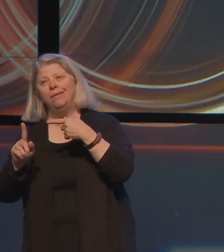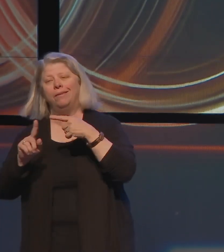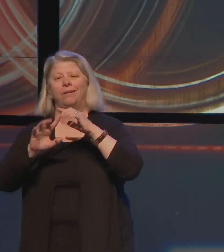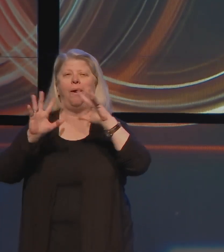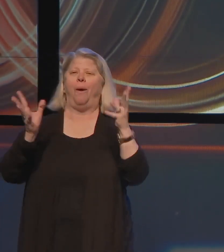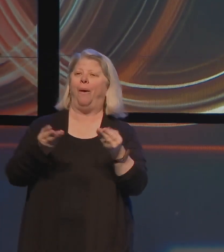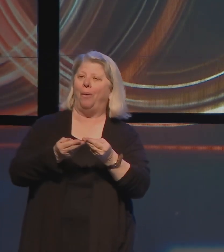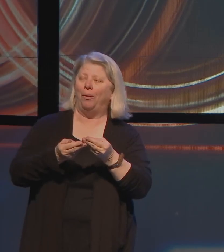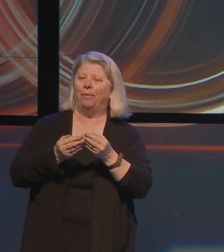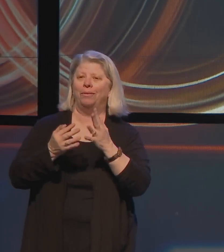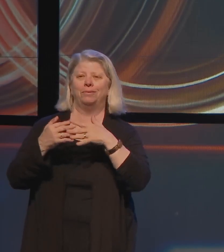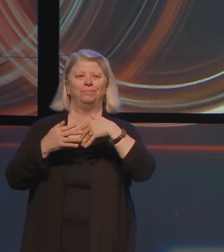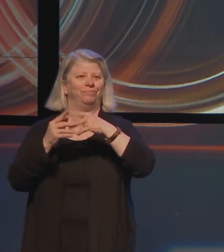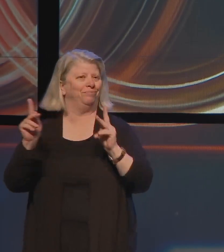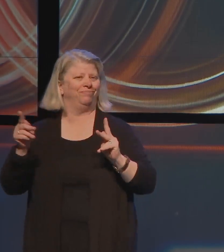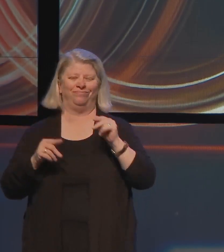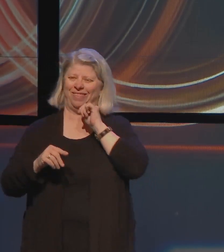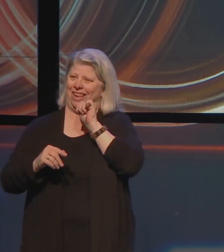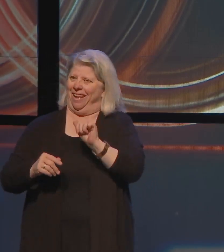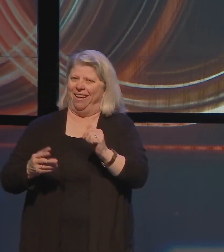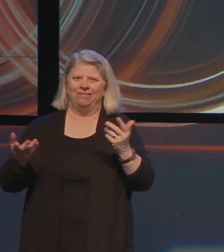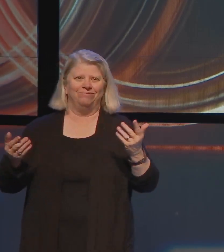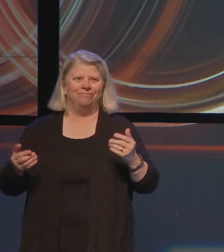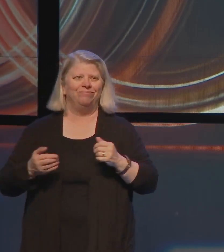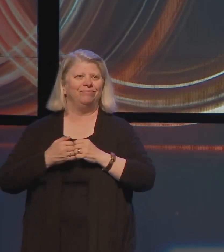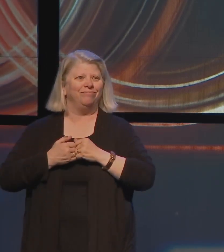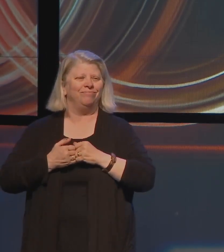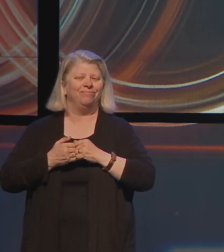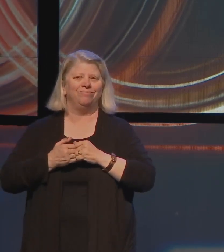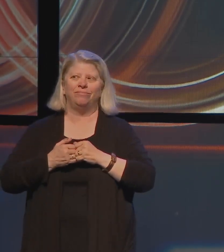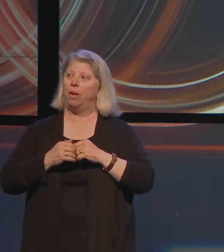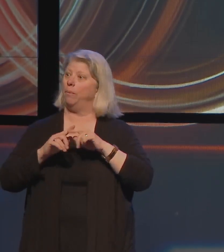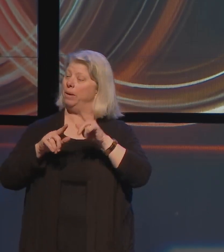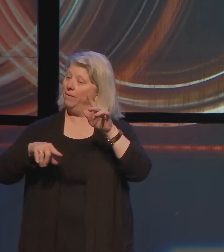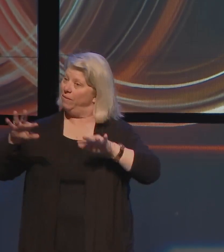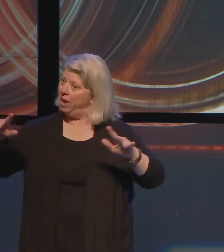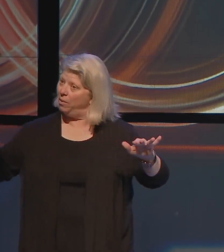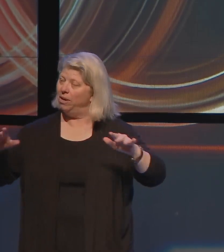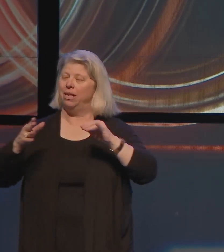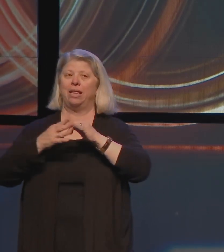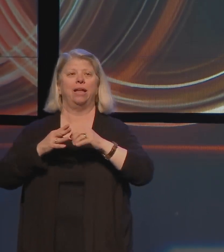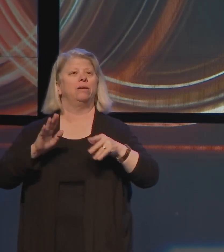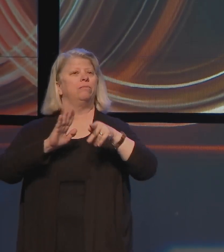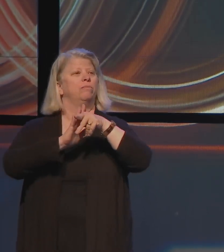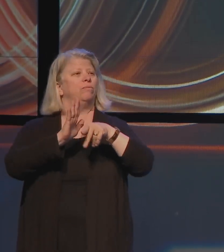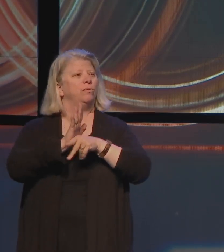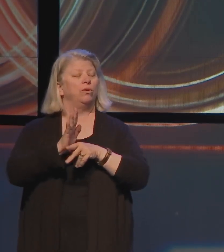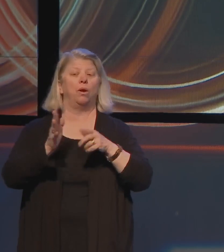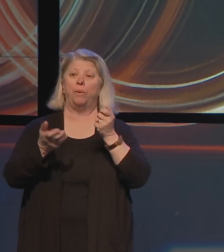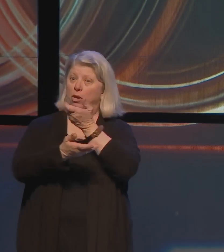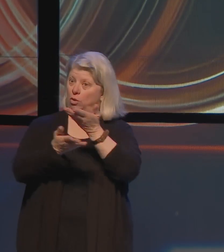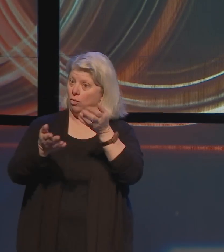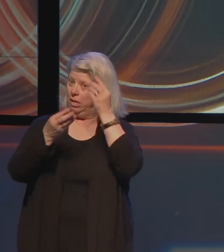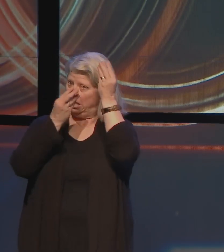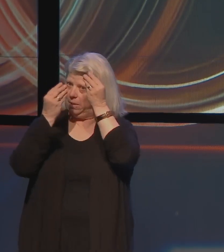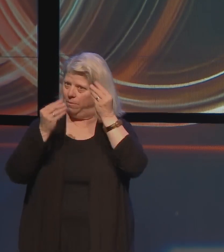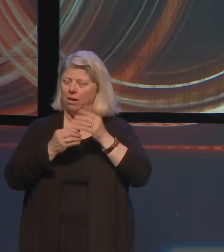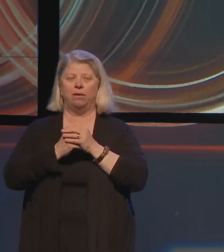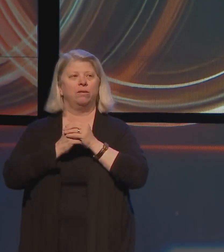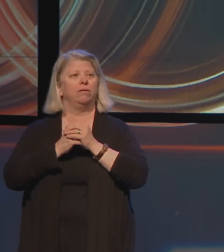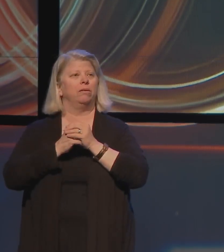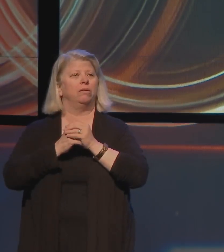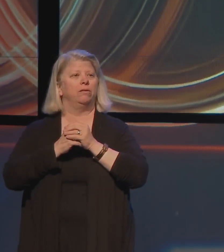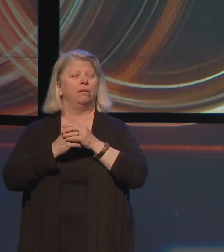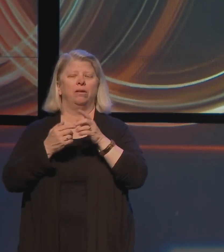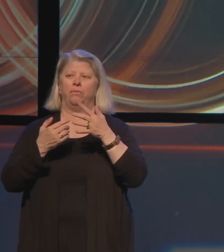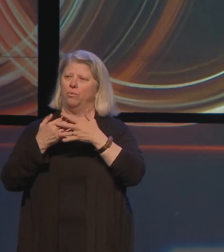all indigenous peoples, because it's not. It can vary. But this is the basic principle. Now, what I want you to think about is, if you've